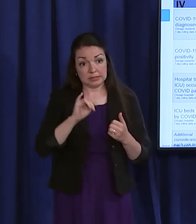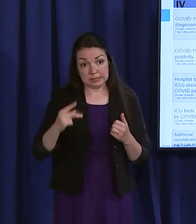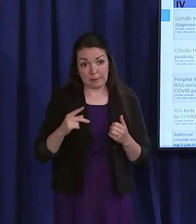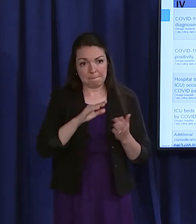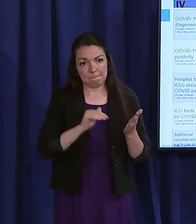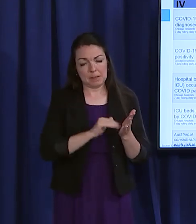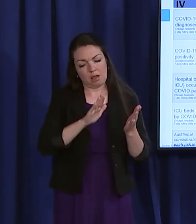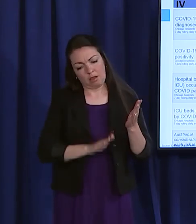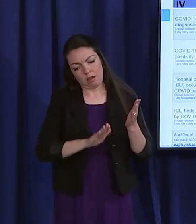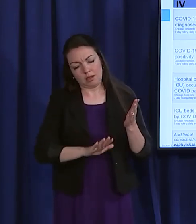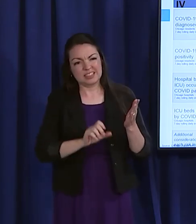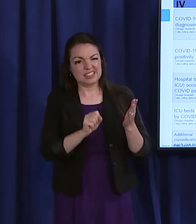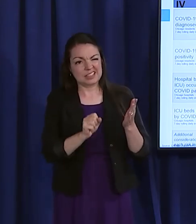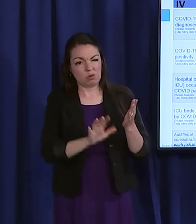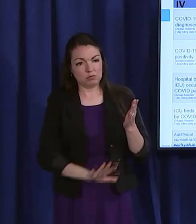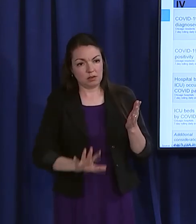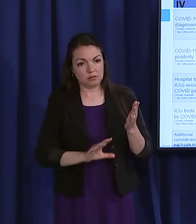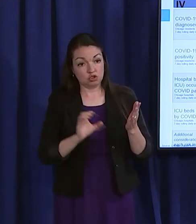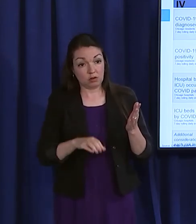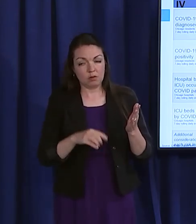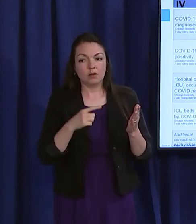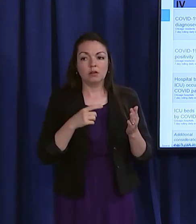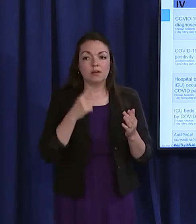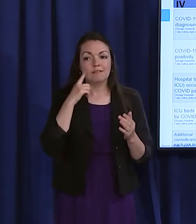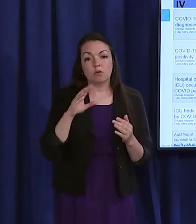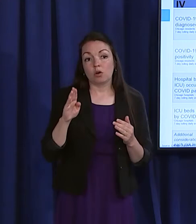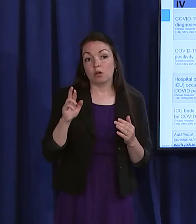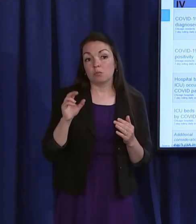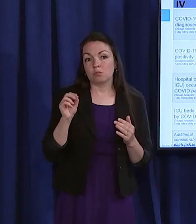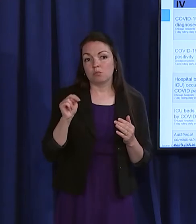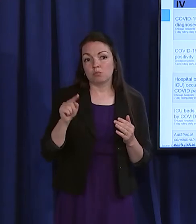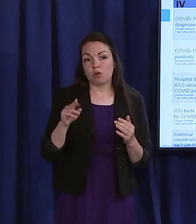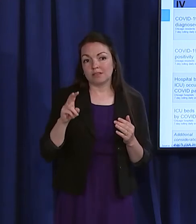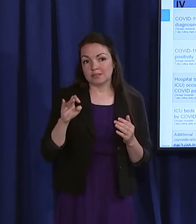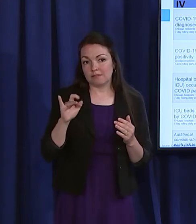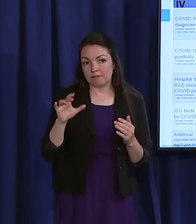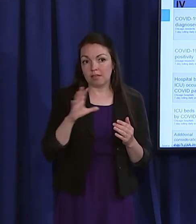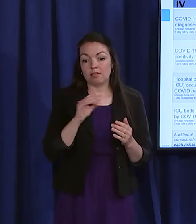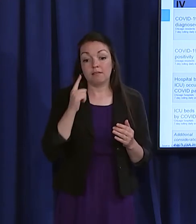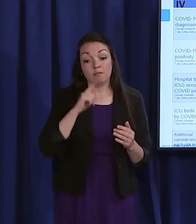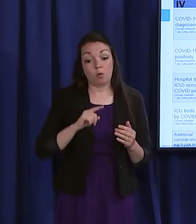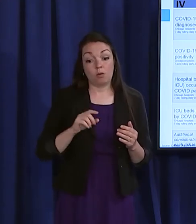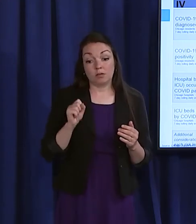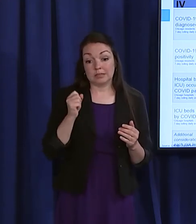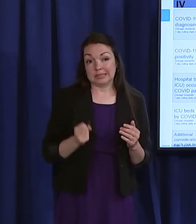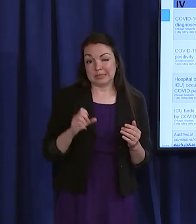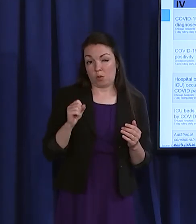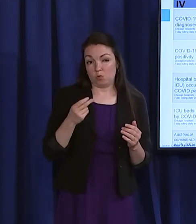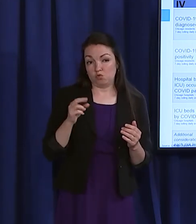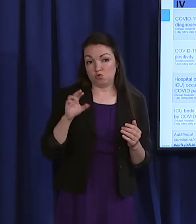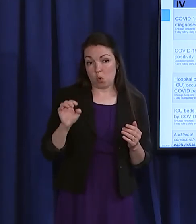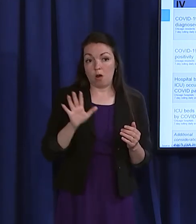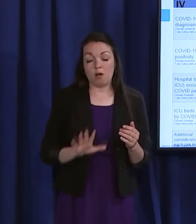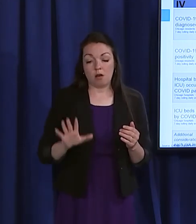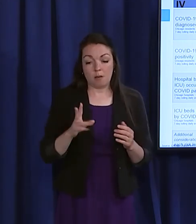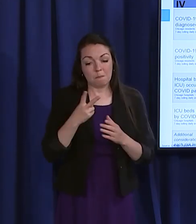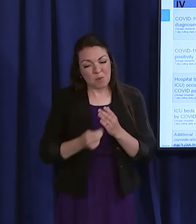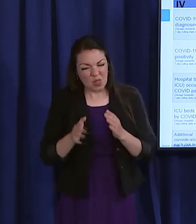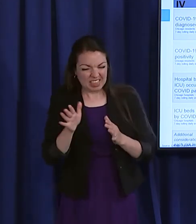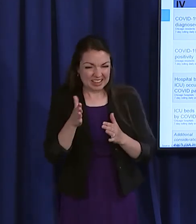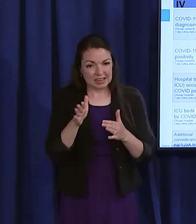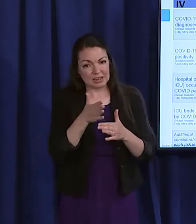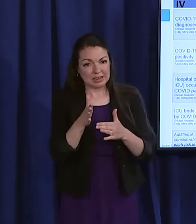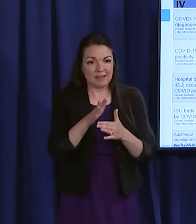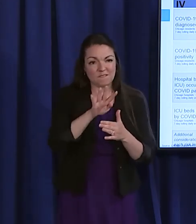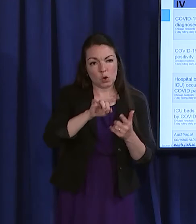Side a lot, and the two for Bronzeville and Northcote, and for South Shore, they've been hovering for the last several weeks or months between